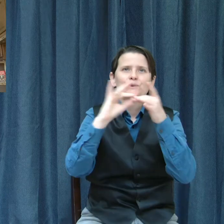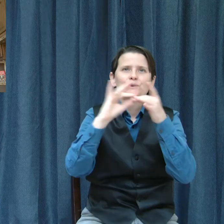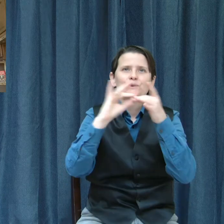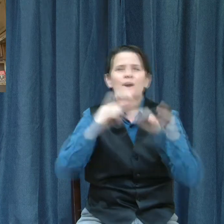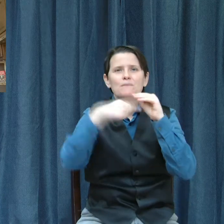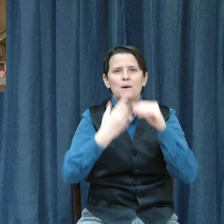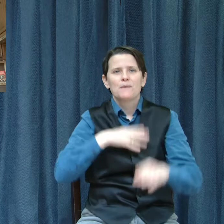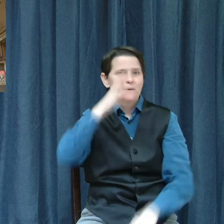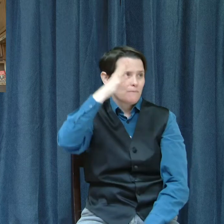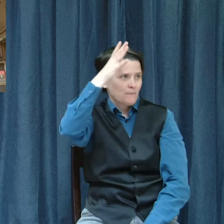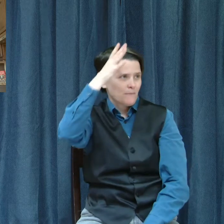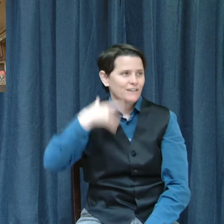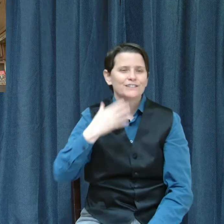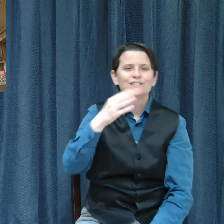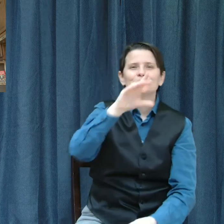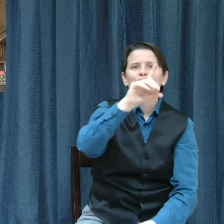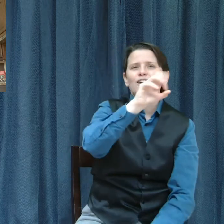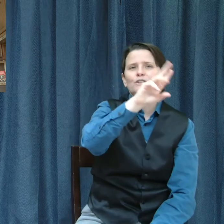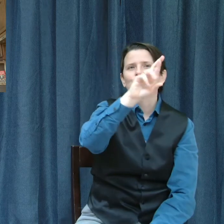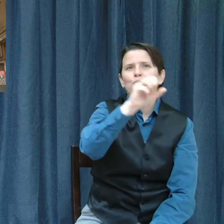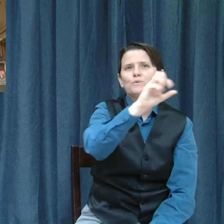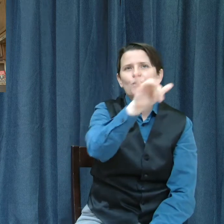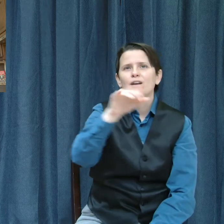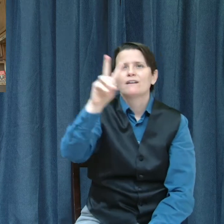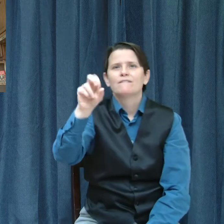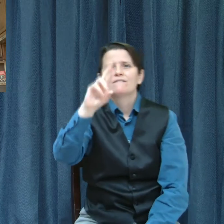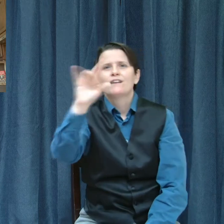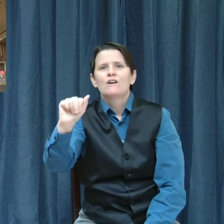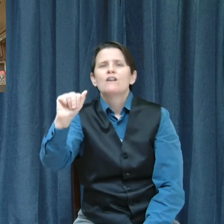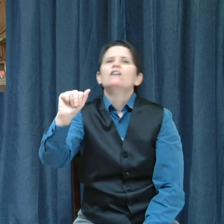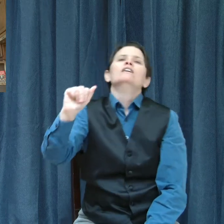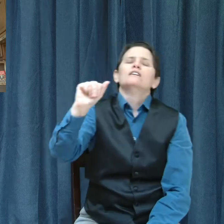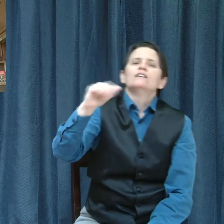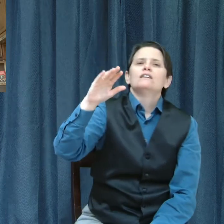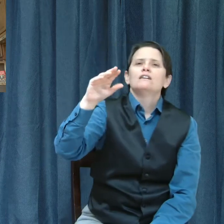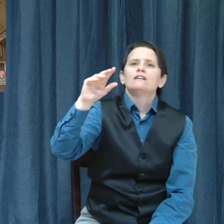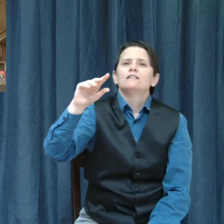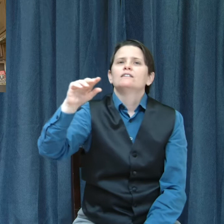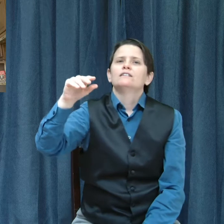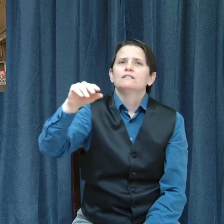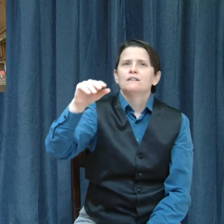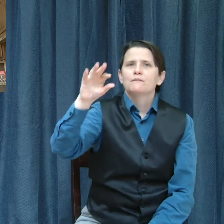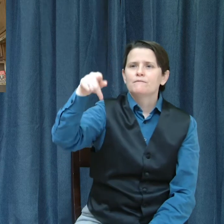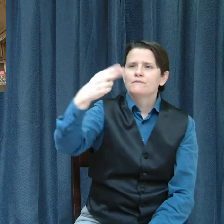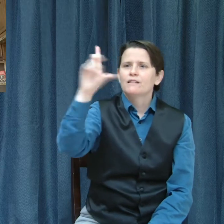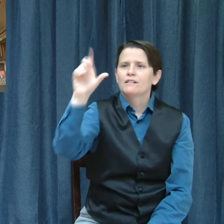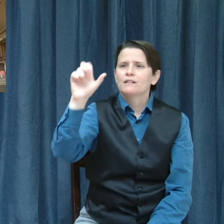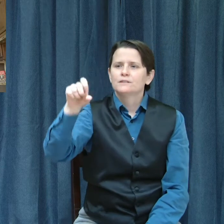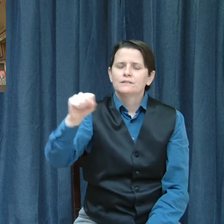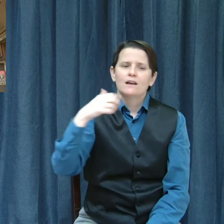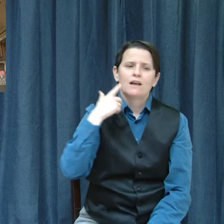Vera Phillips, Mary Tompkins, their minister, and Johnny Coleman, who mentored my parents'